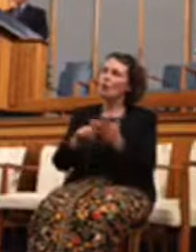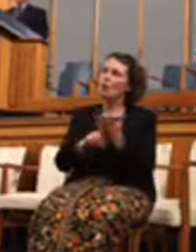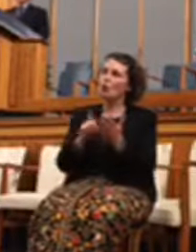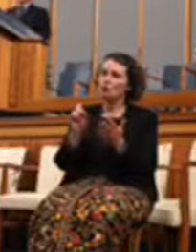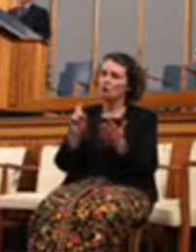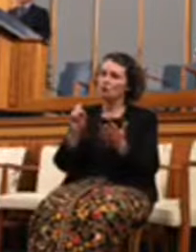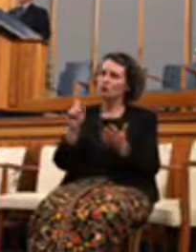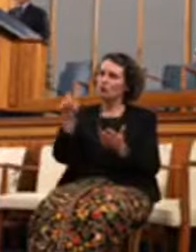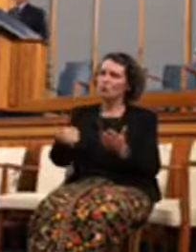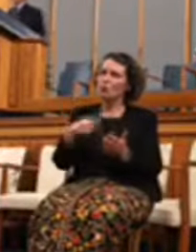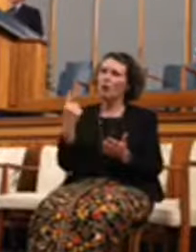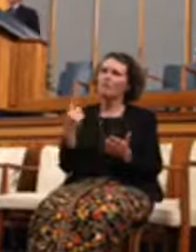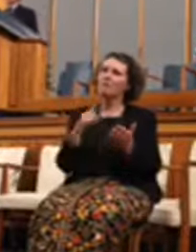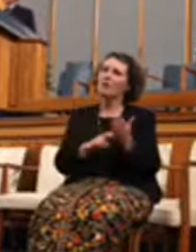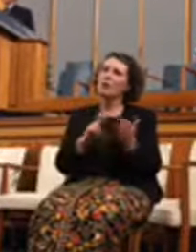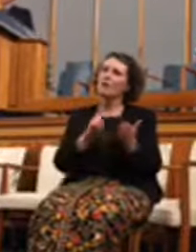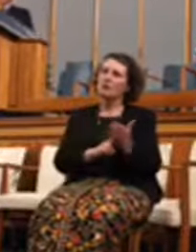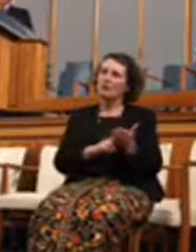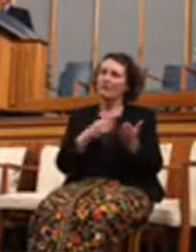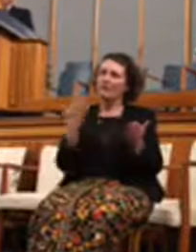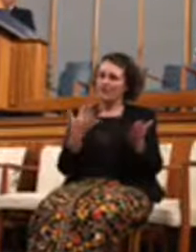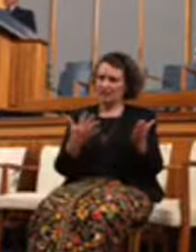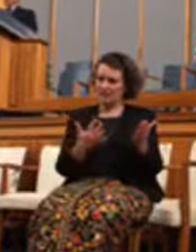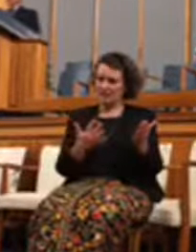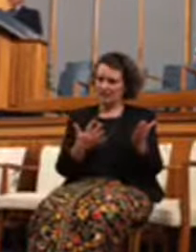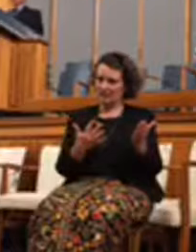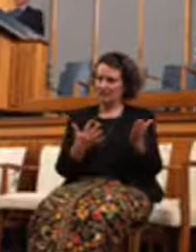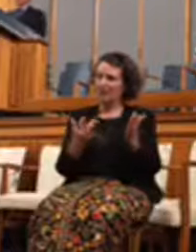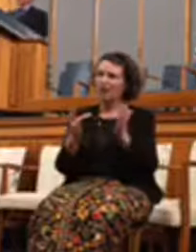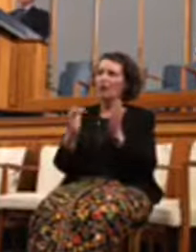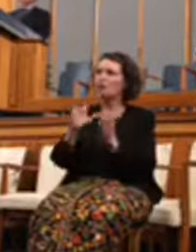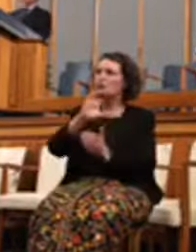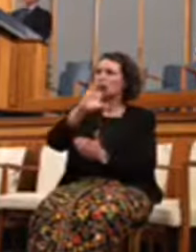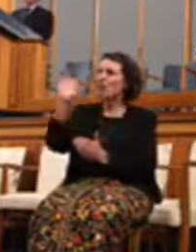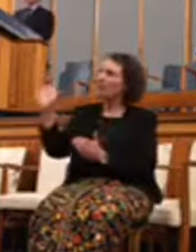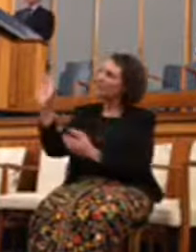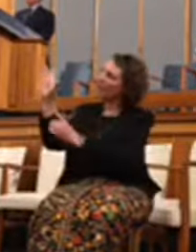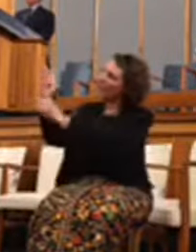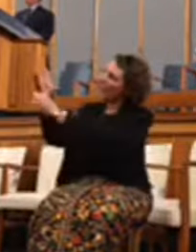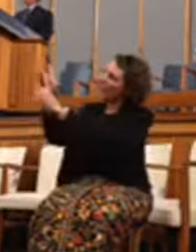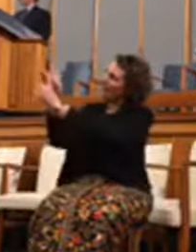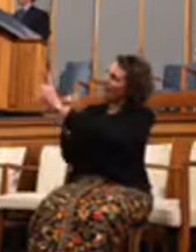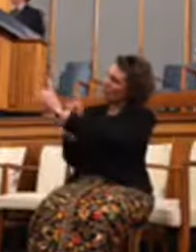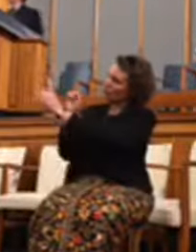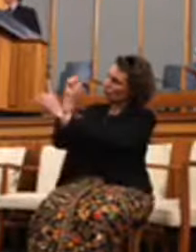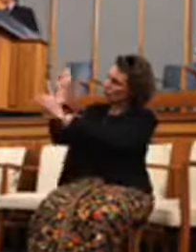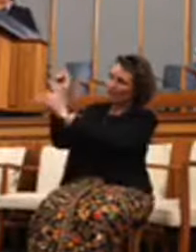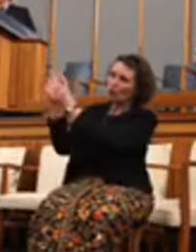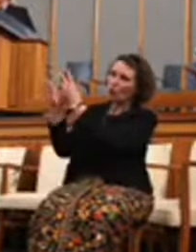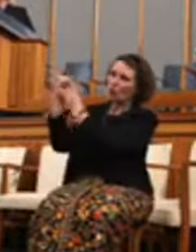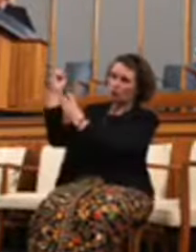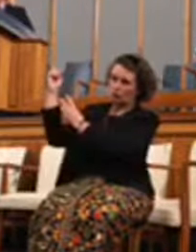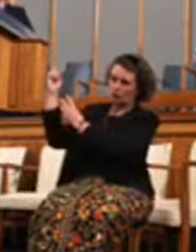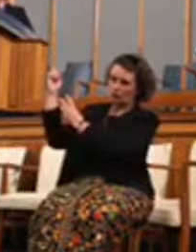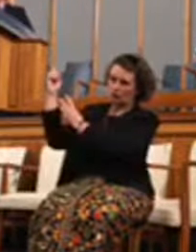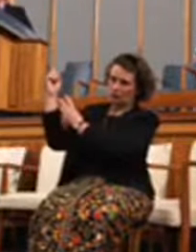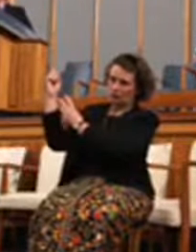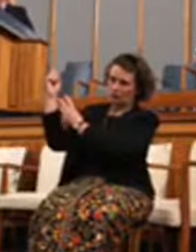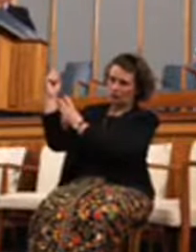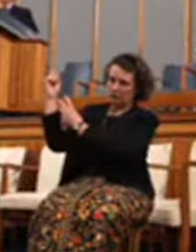15. Christ is the image of the invisible God. We have been created in